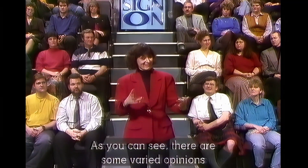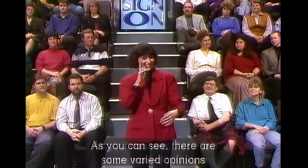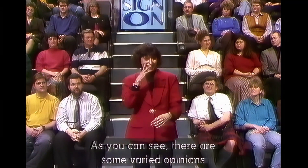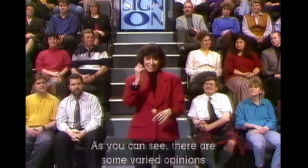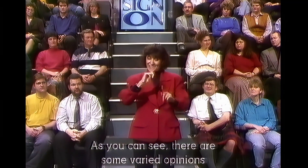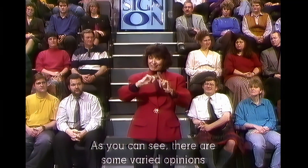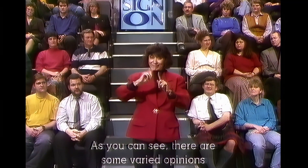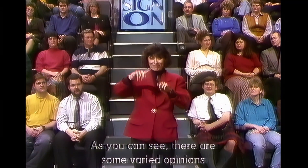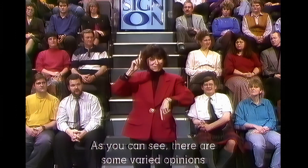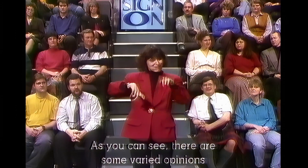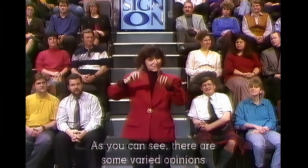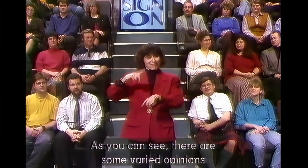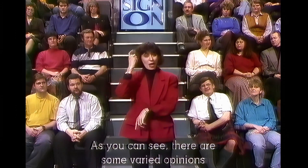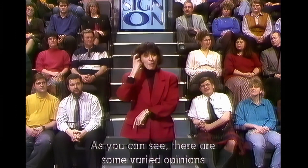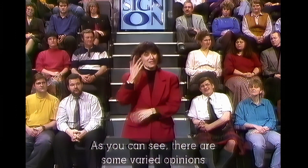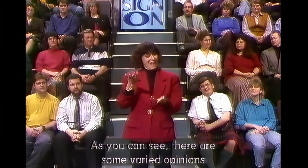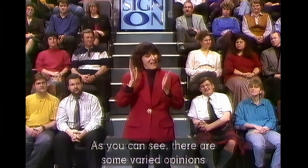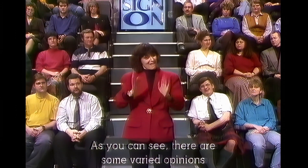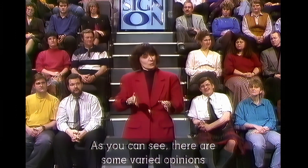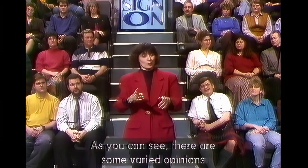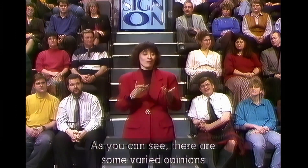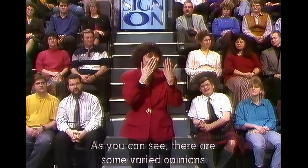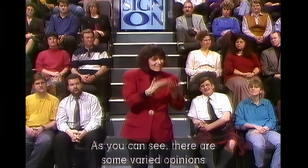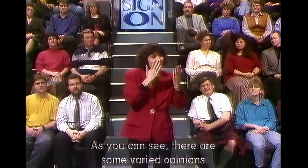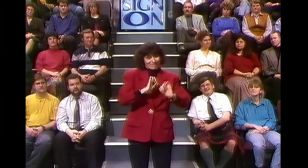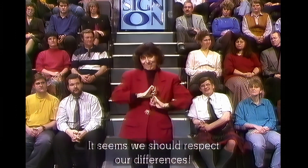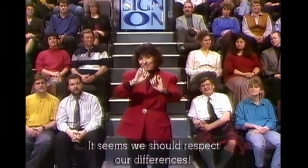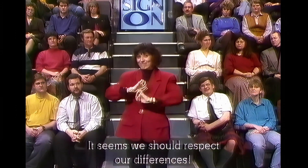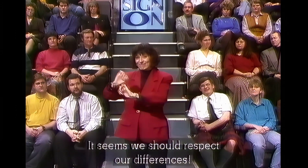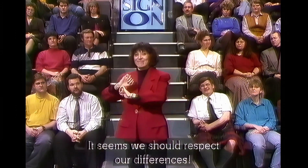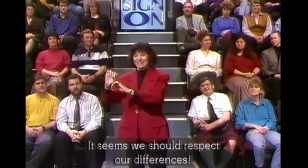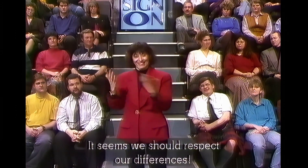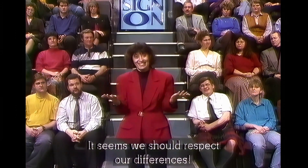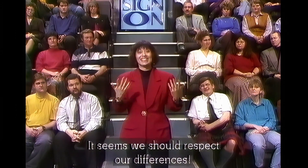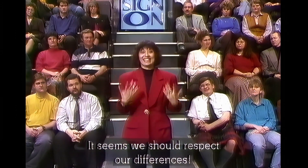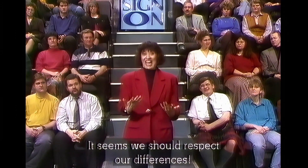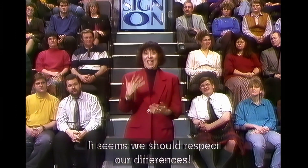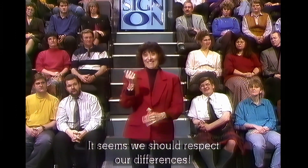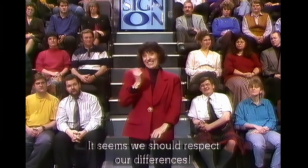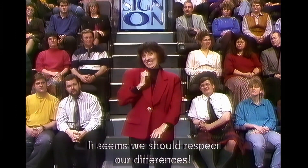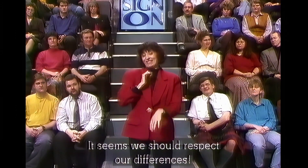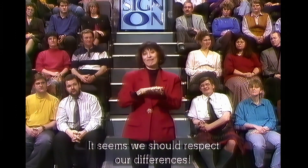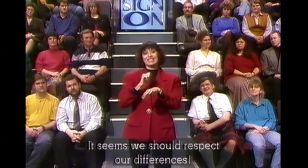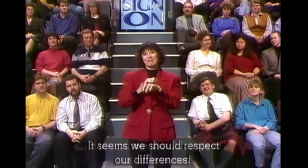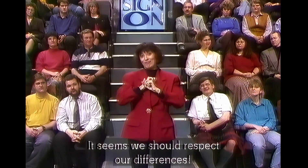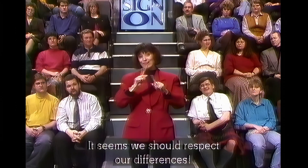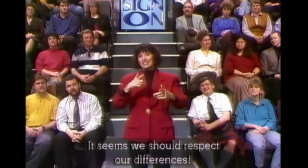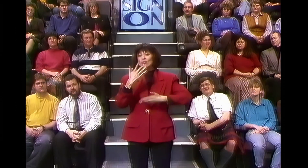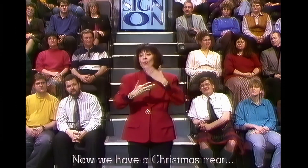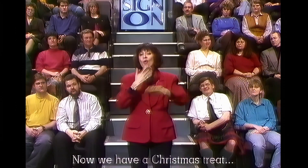Well, as you can see, there are some varied opinions. It seems we should respect our differences. Now we